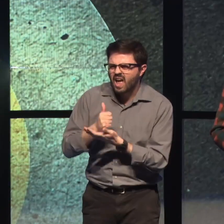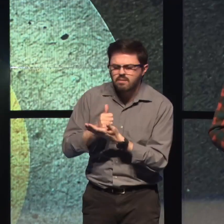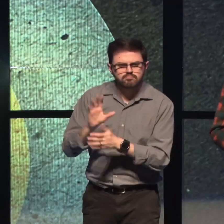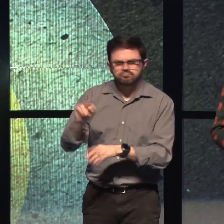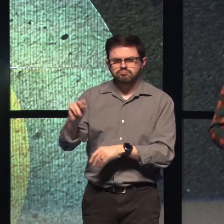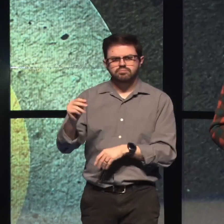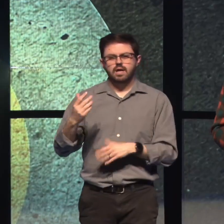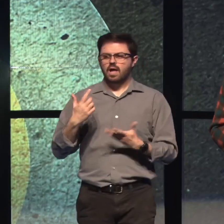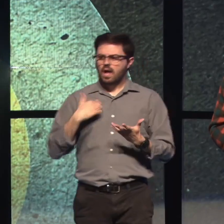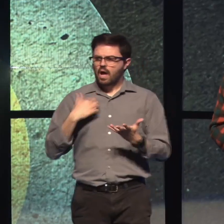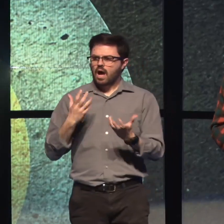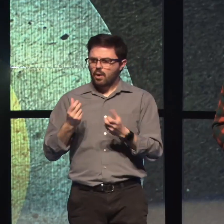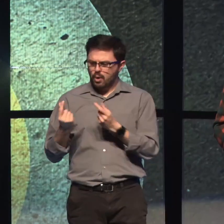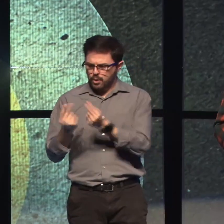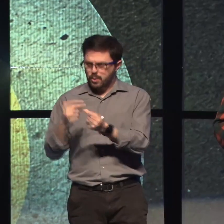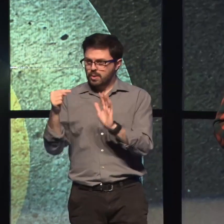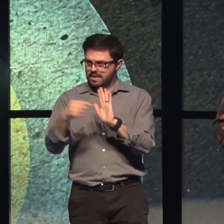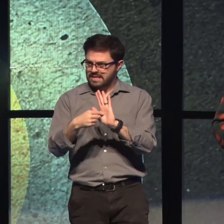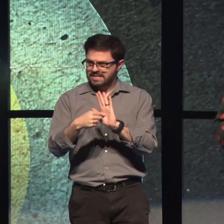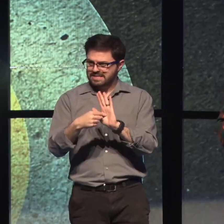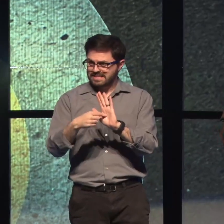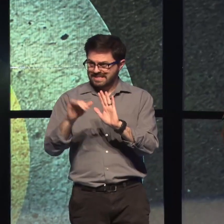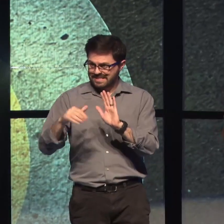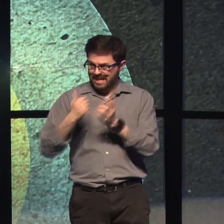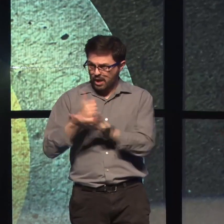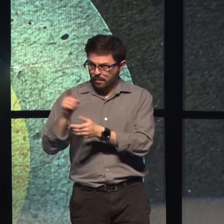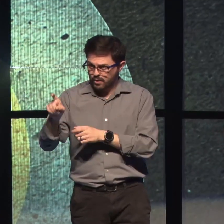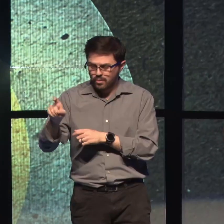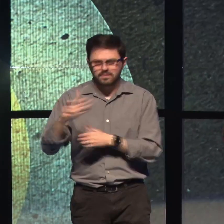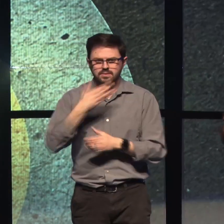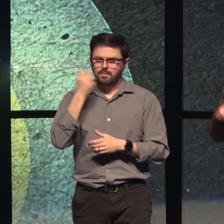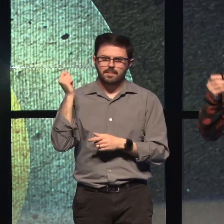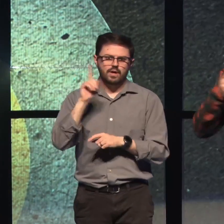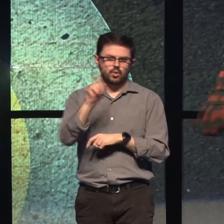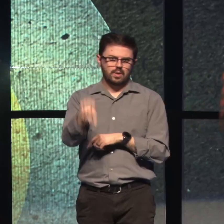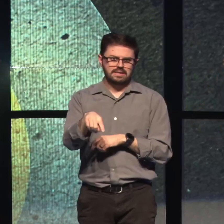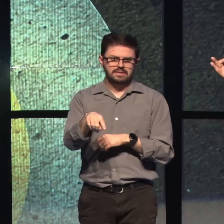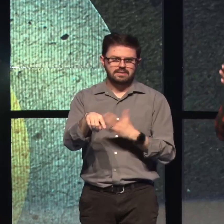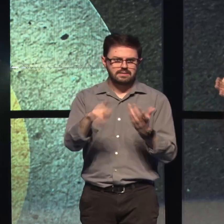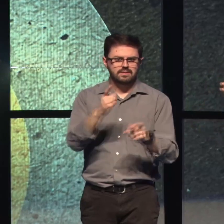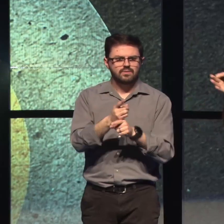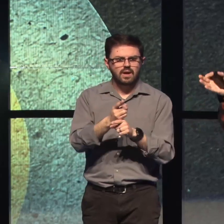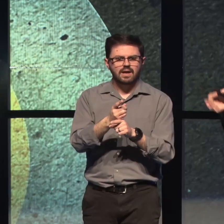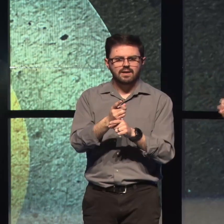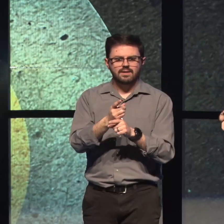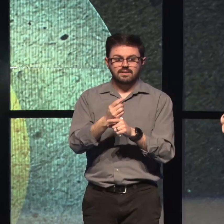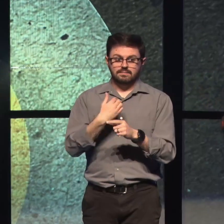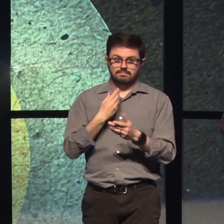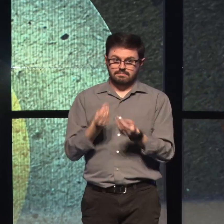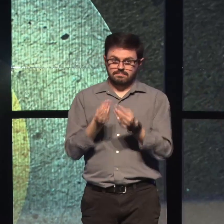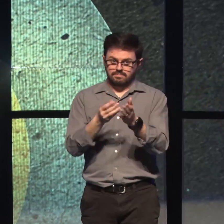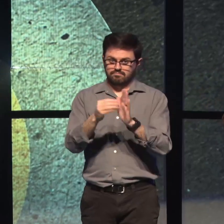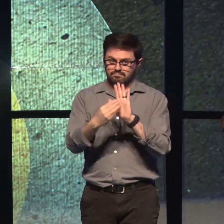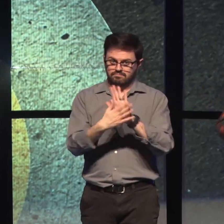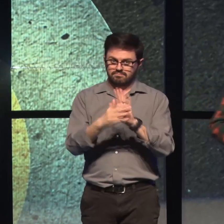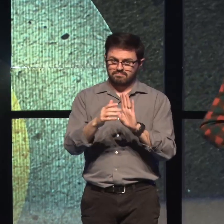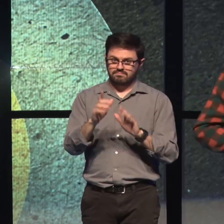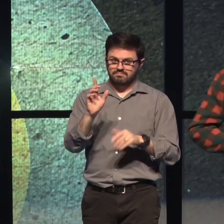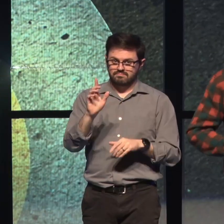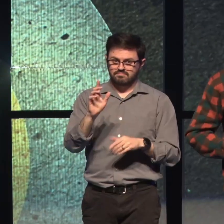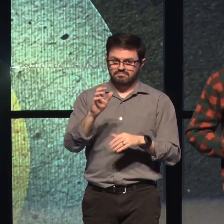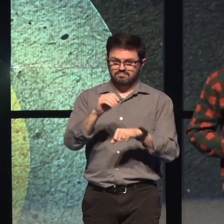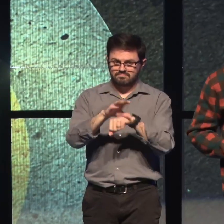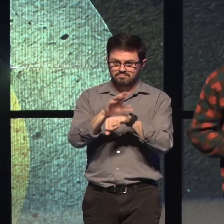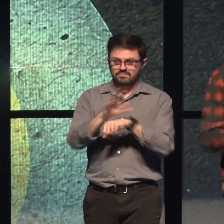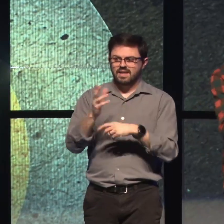Will it be helpful? Far better question, by the way. This is what I would like. Just write this down. This is worth coming. Hey, this is what I